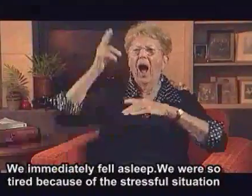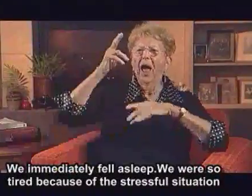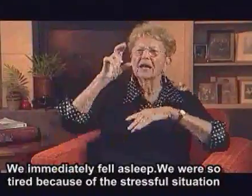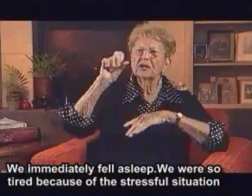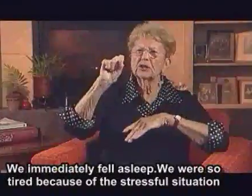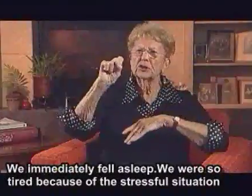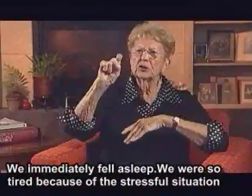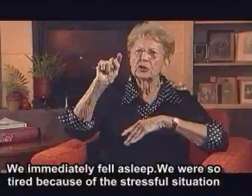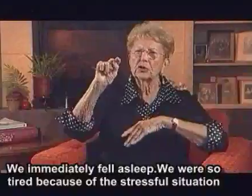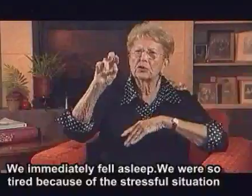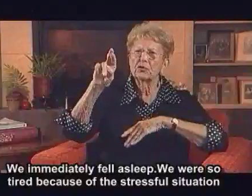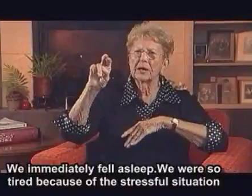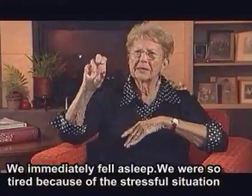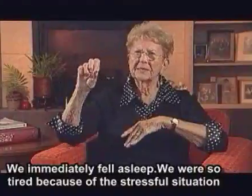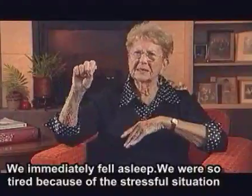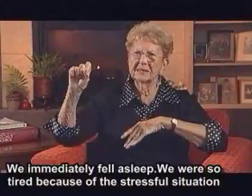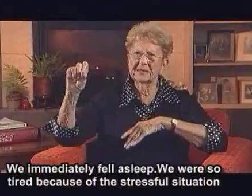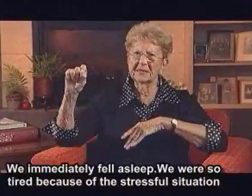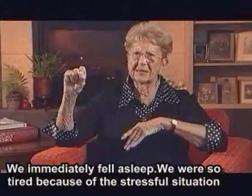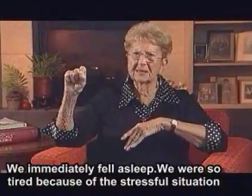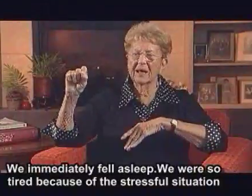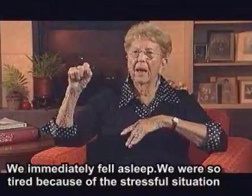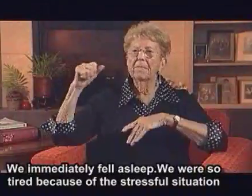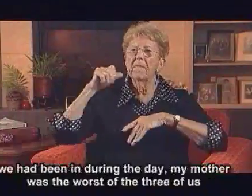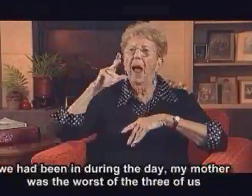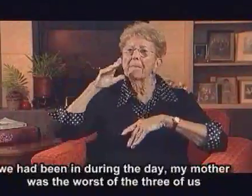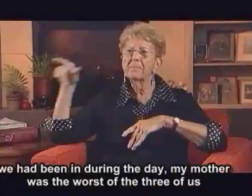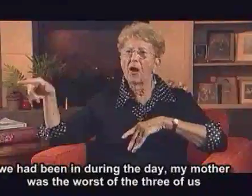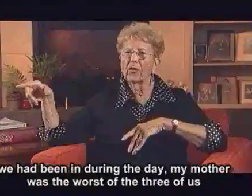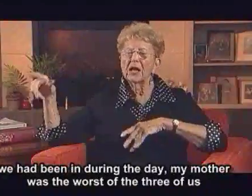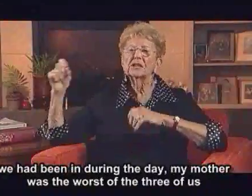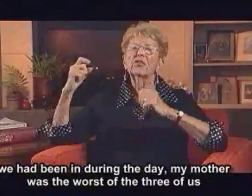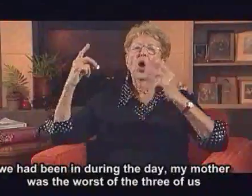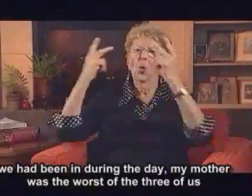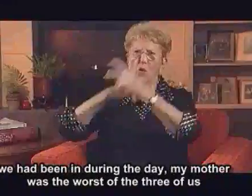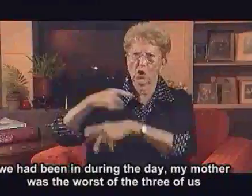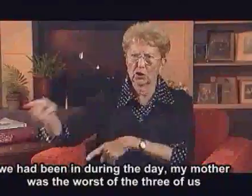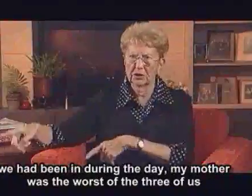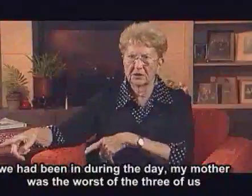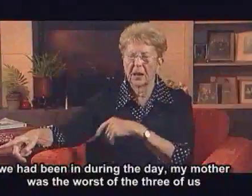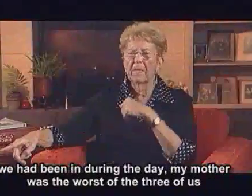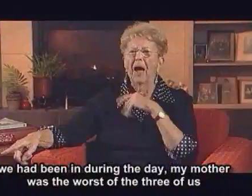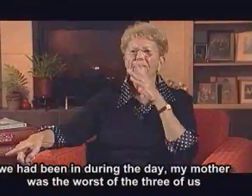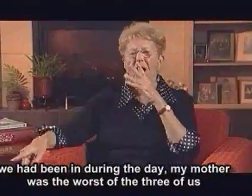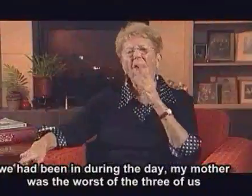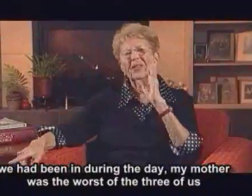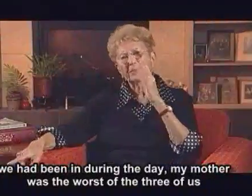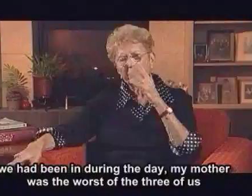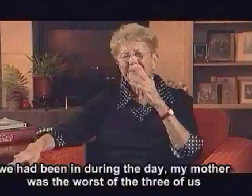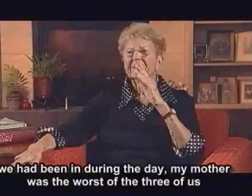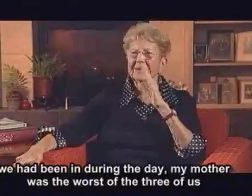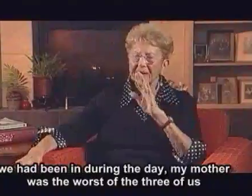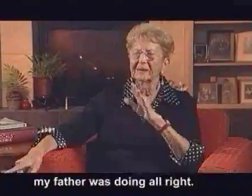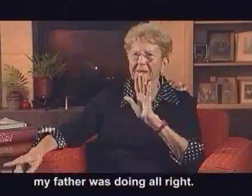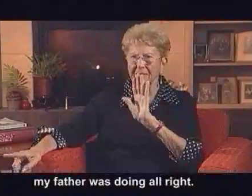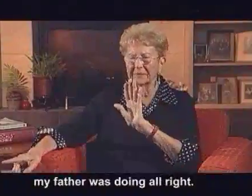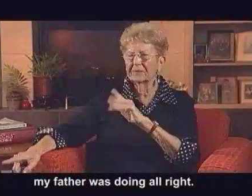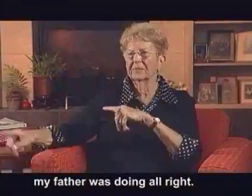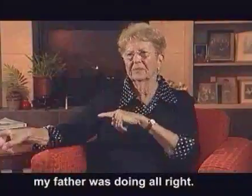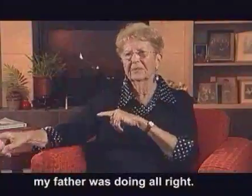so tired because of the stressful situation we'd been in during the day. My mother was the worst off of the three of us. My father was